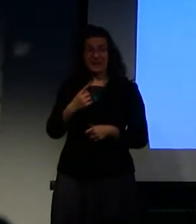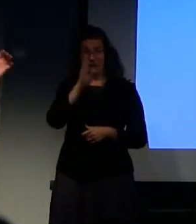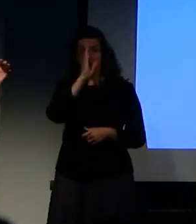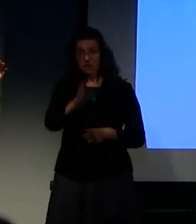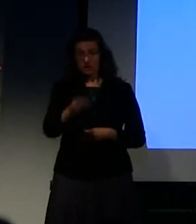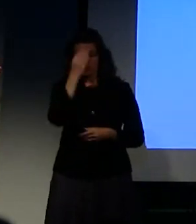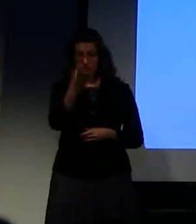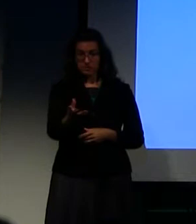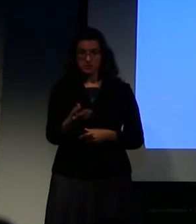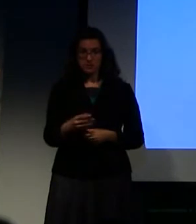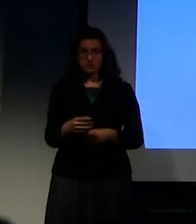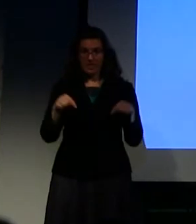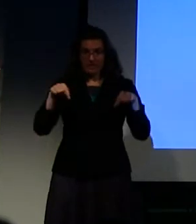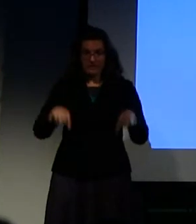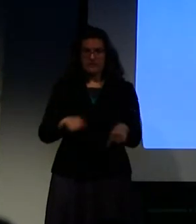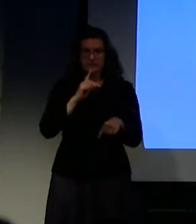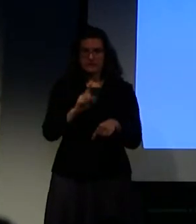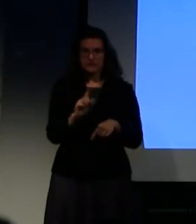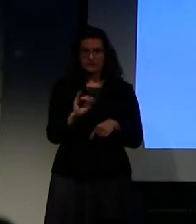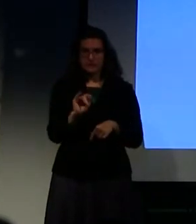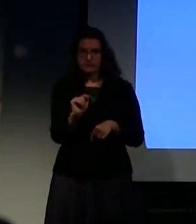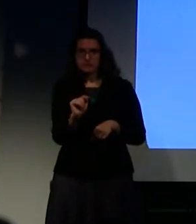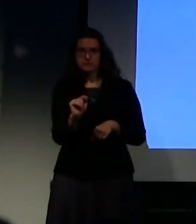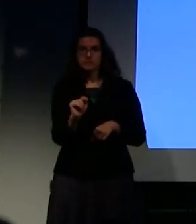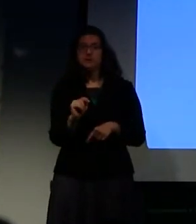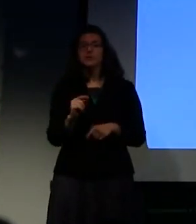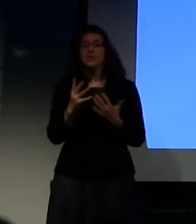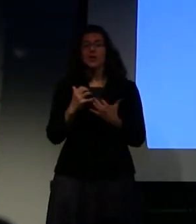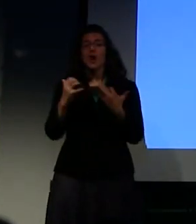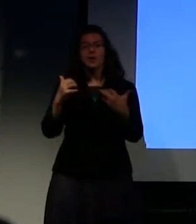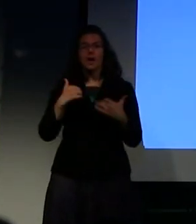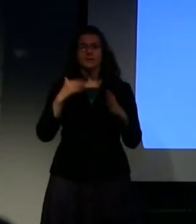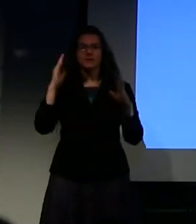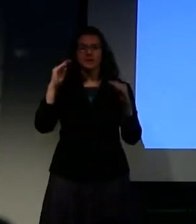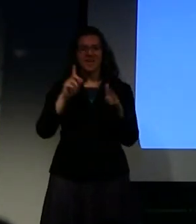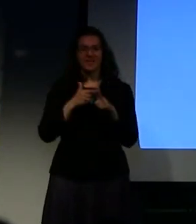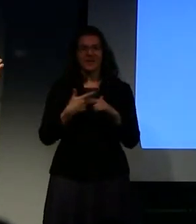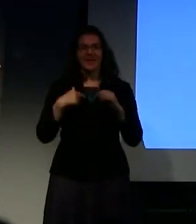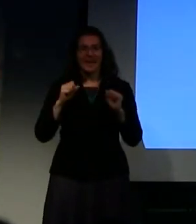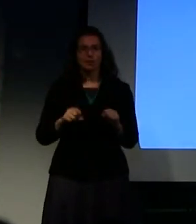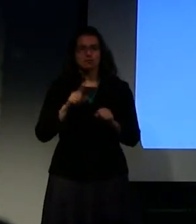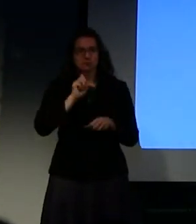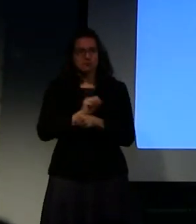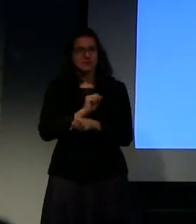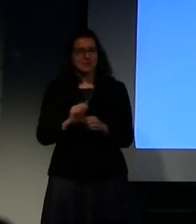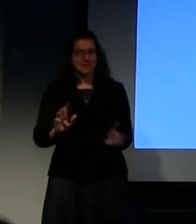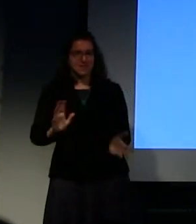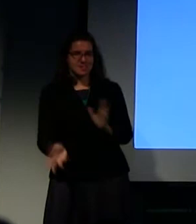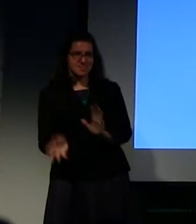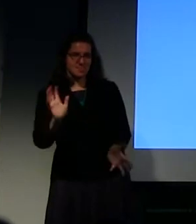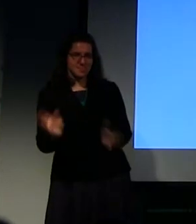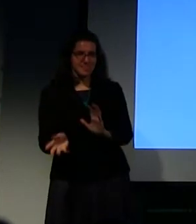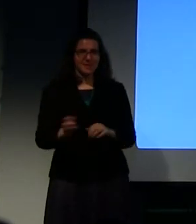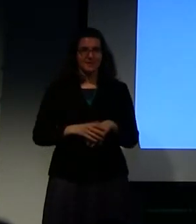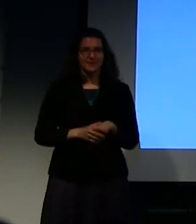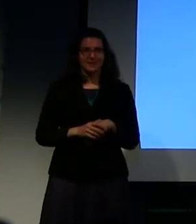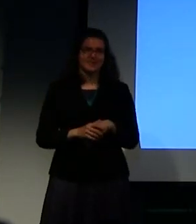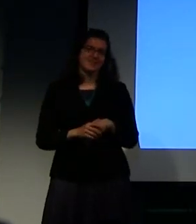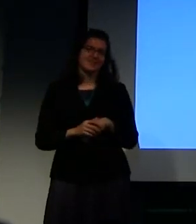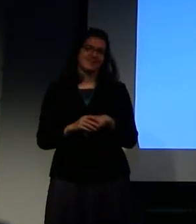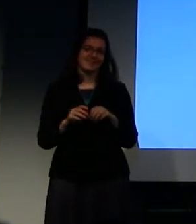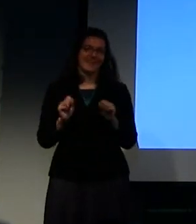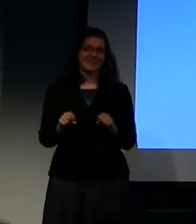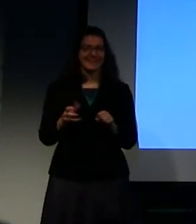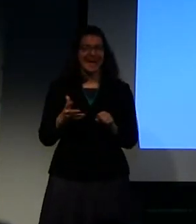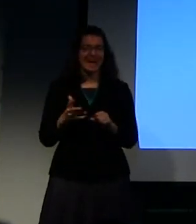the audience member has an expectation, and then I can really play with them. I can kind of enjoy the ride